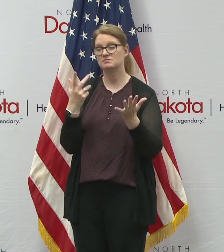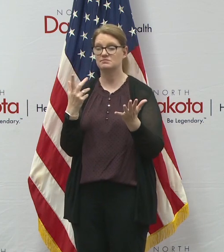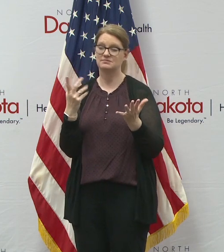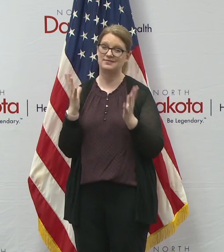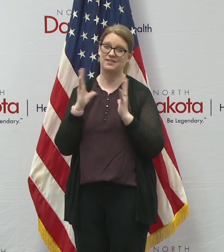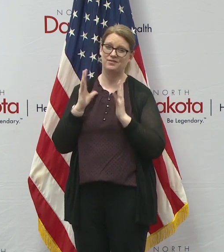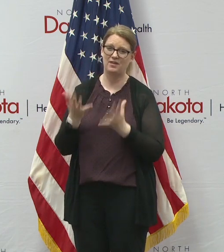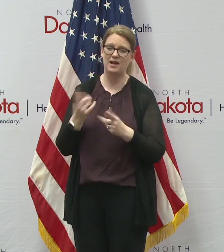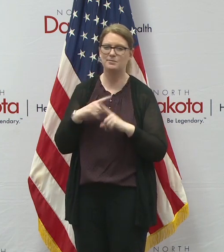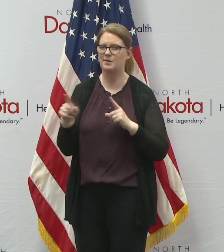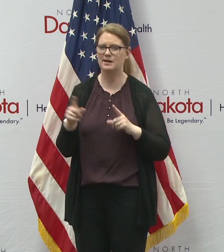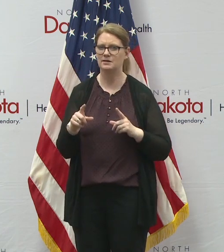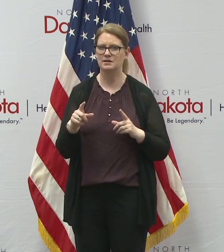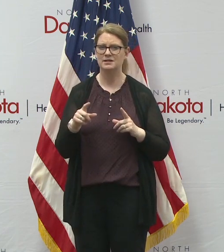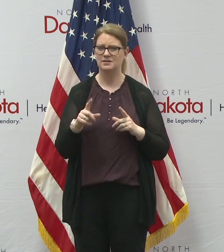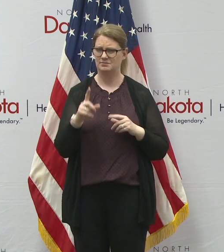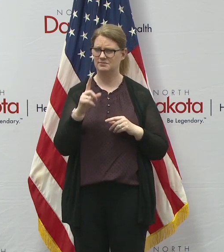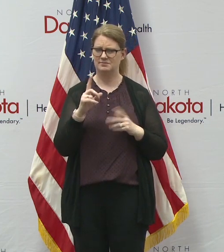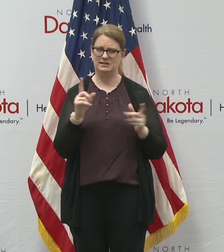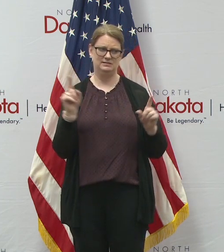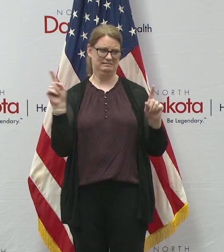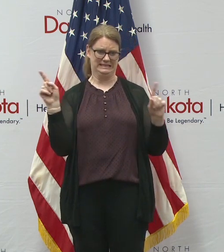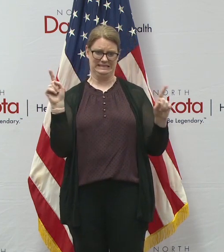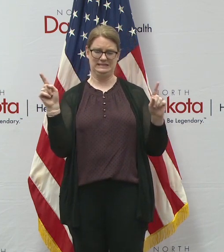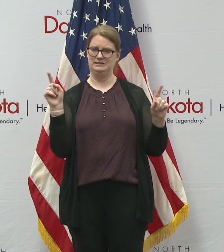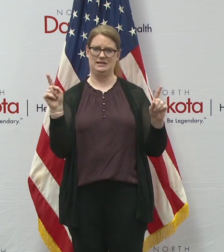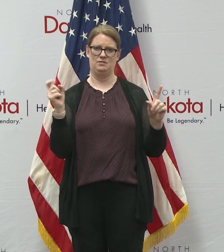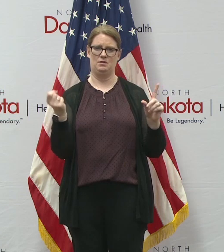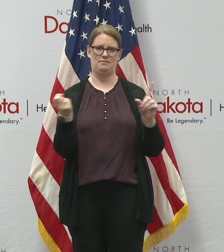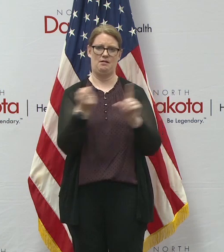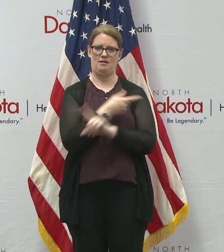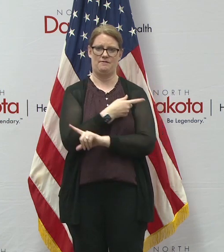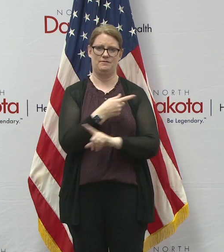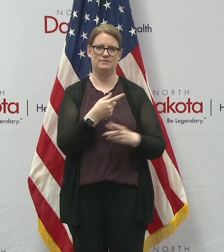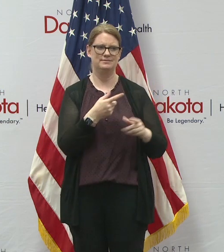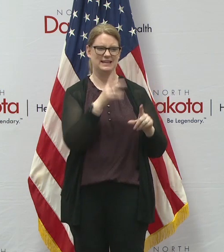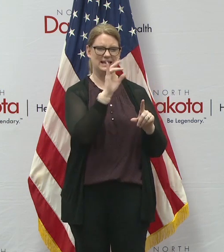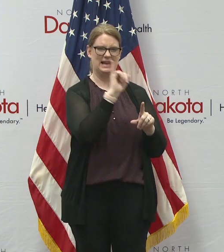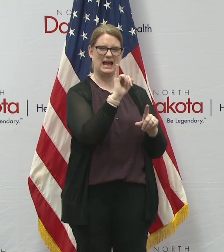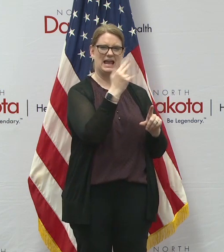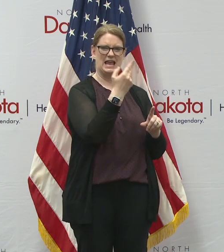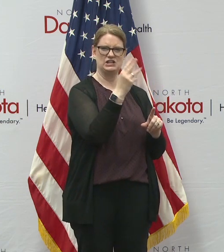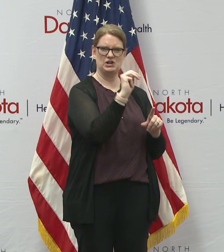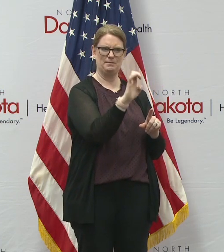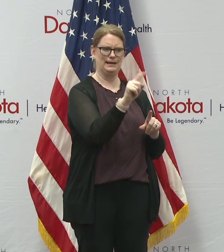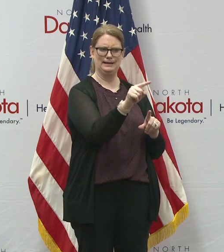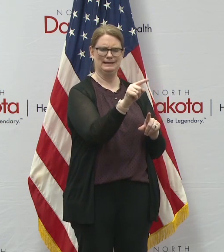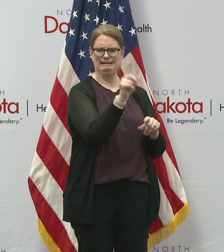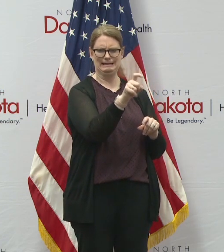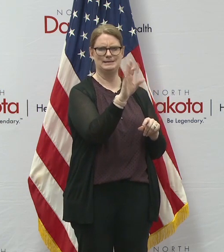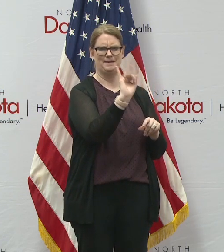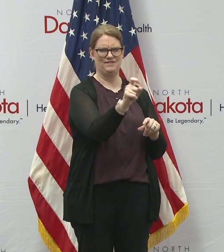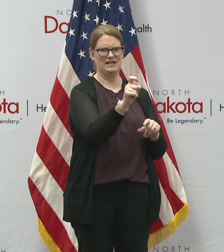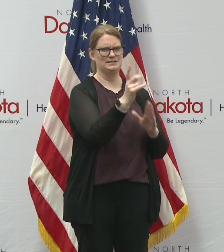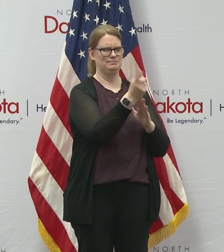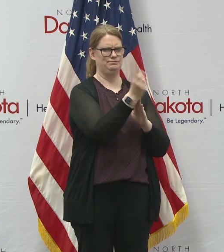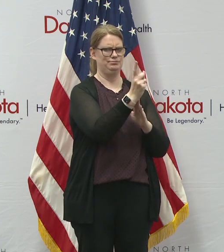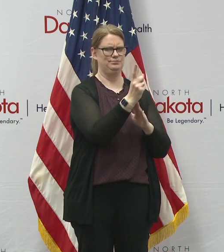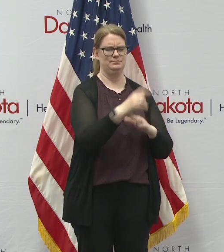out there, we want to make sure that they're accurate. So that's why we're working to get that IHME one fixed ASAP.